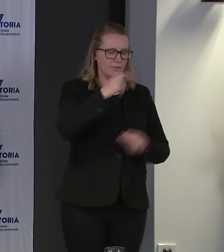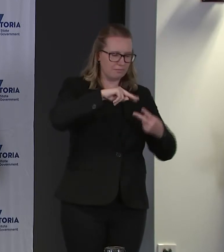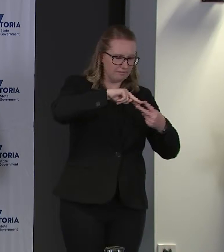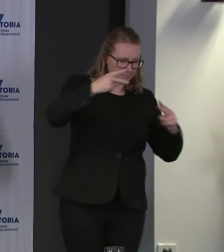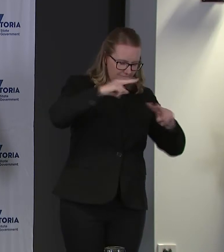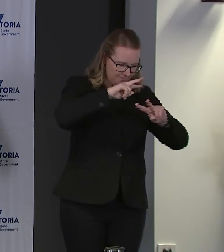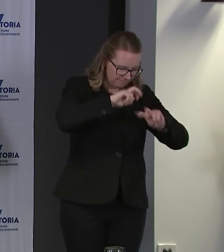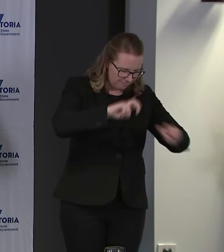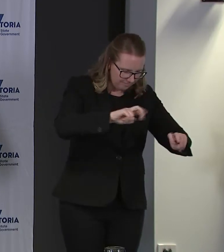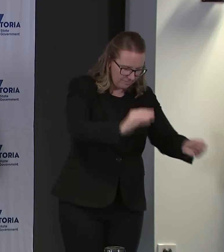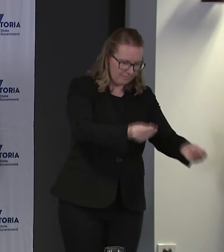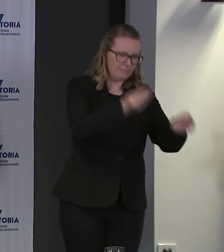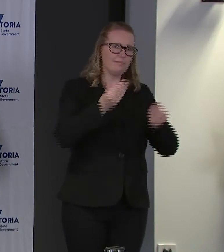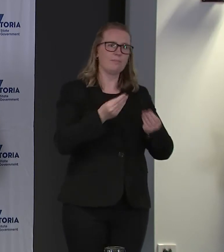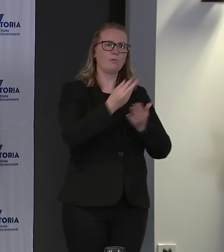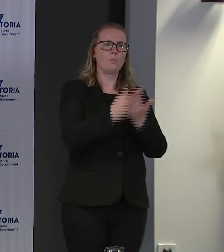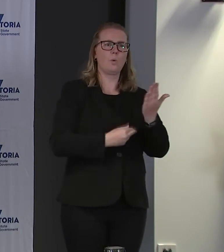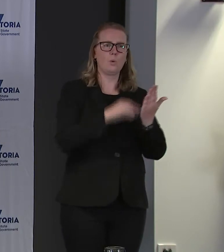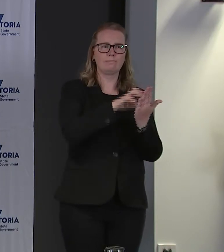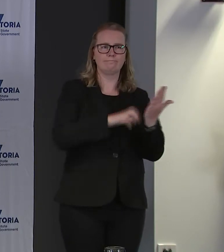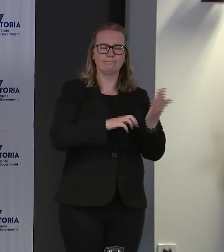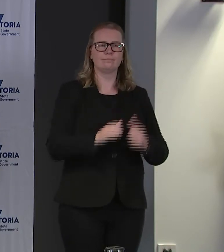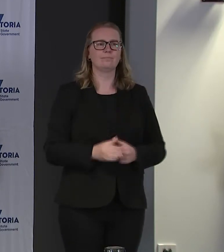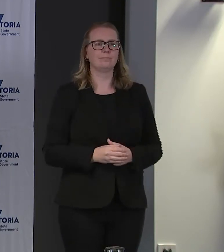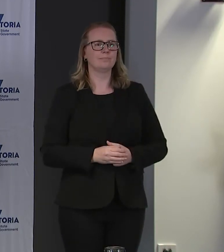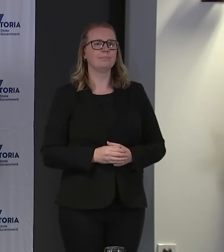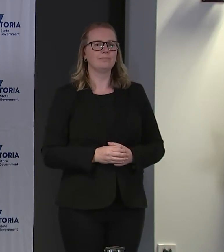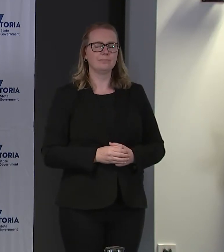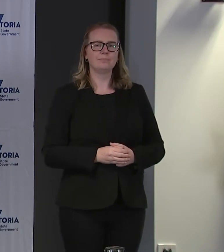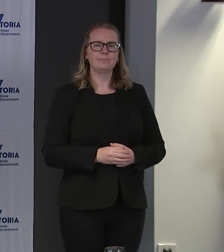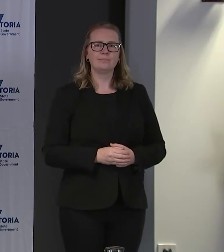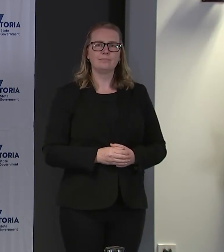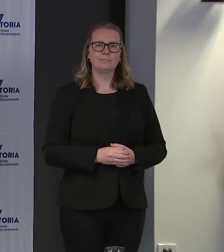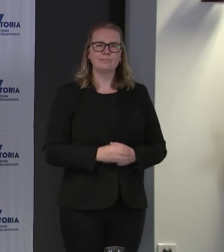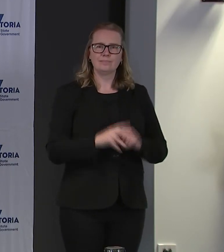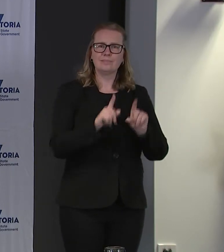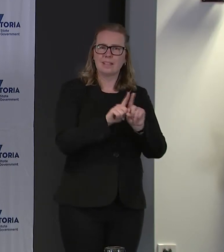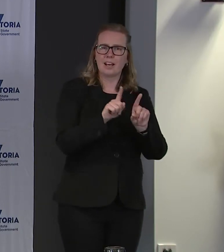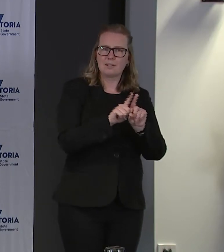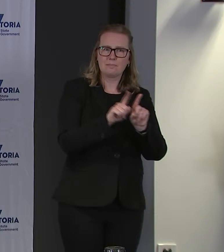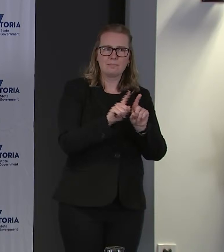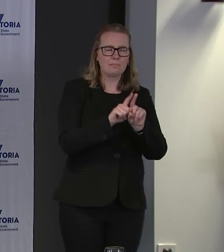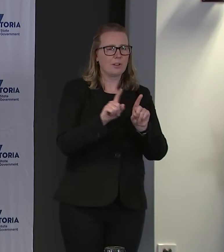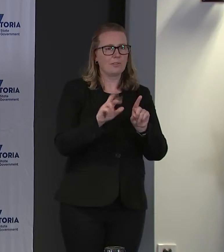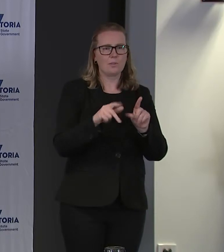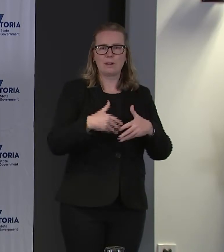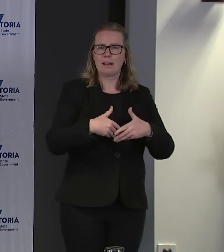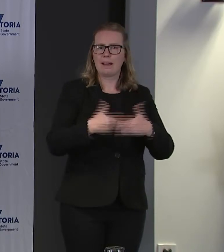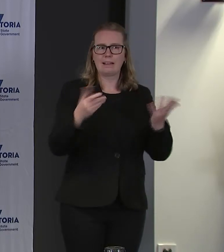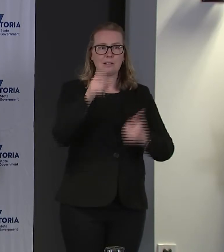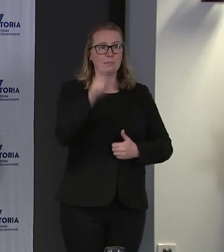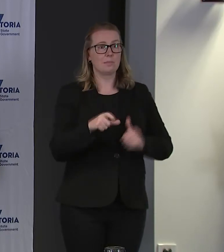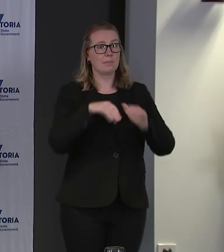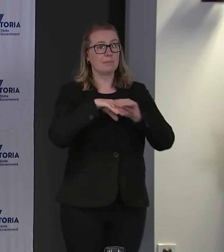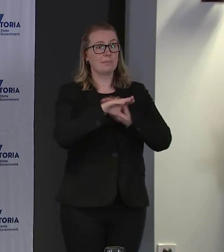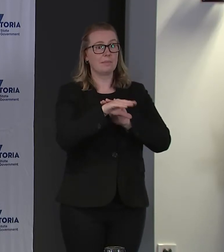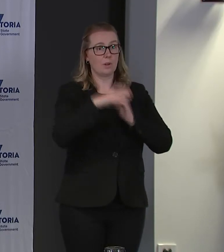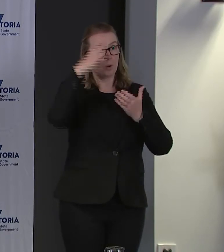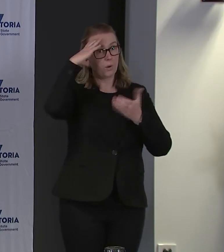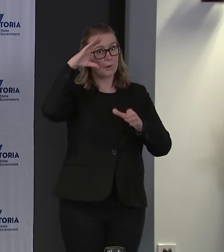back. We also, of course, do exactly the same process for any person in hotel